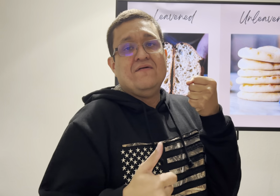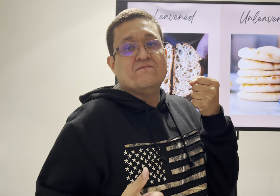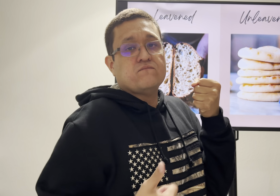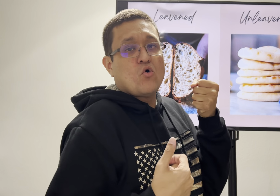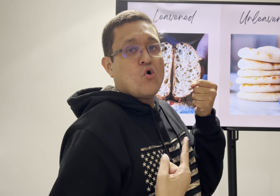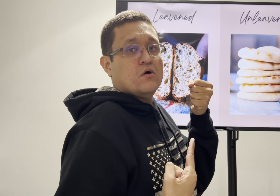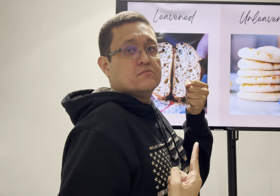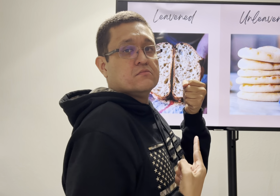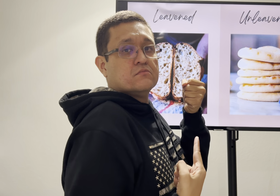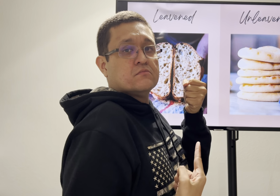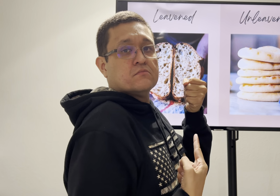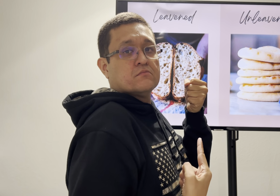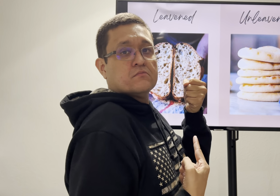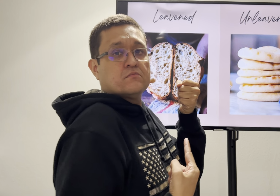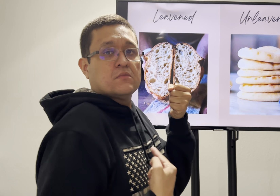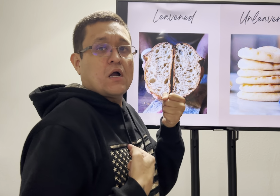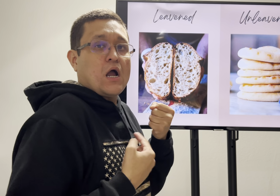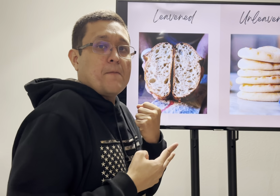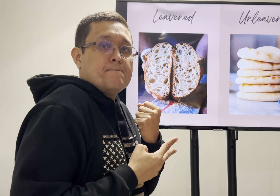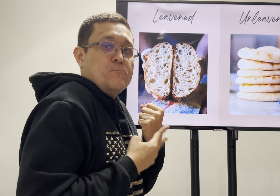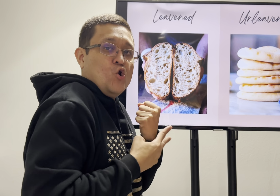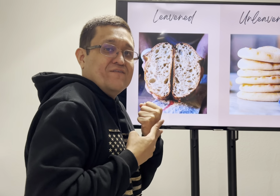and they wrote their laws by hand.